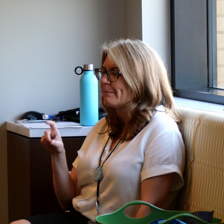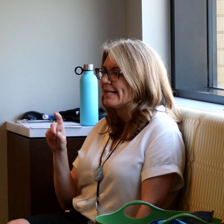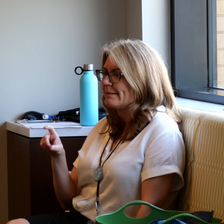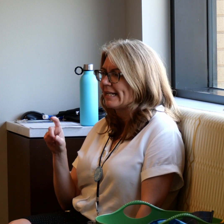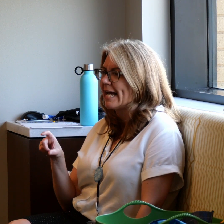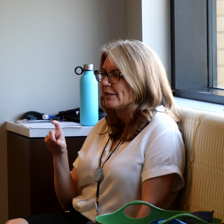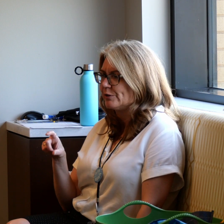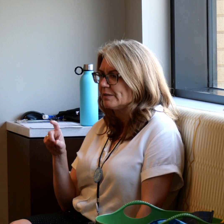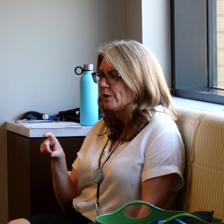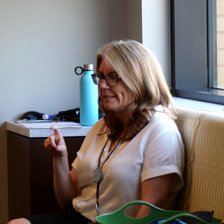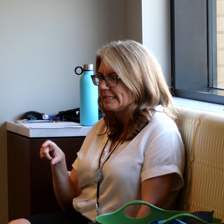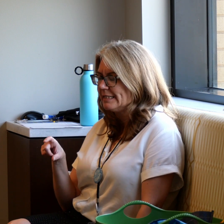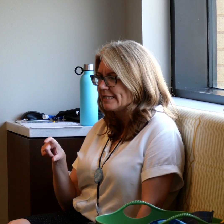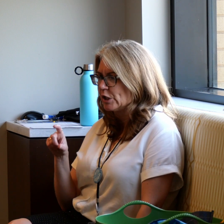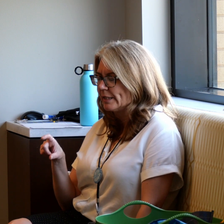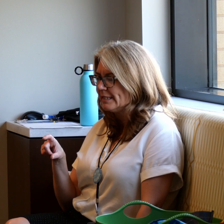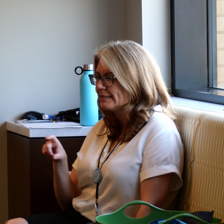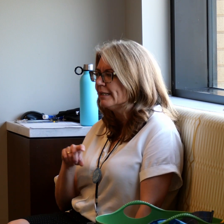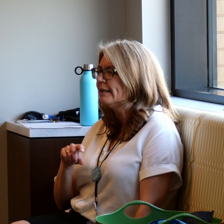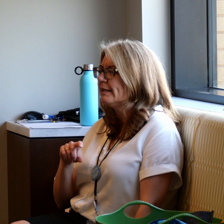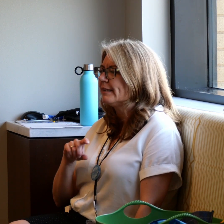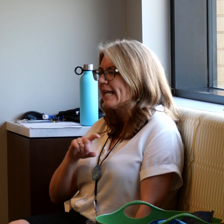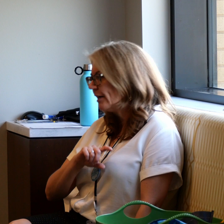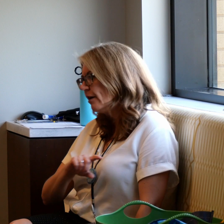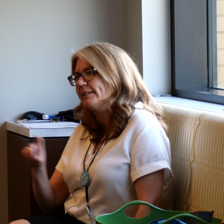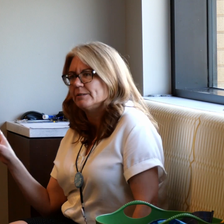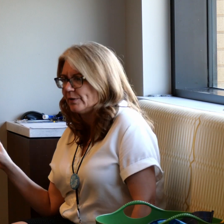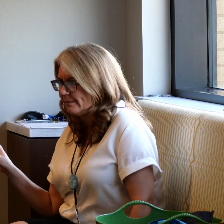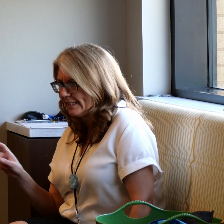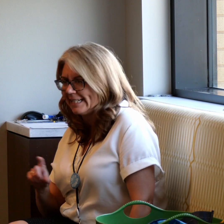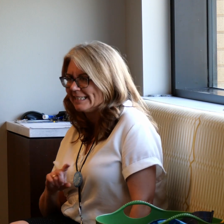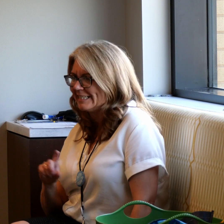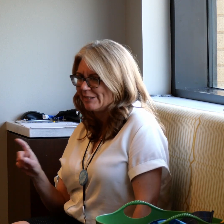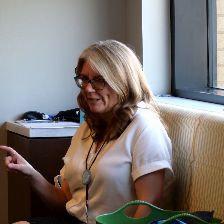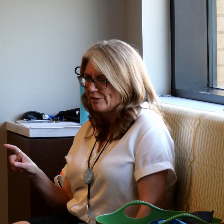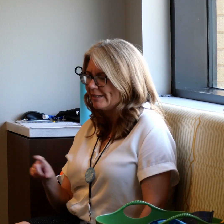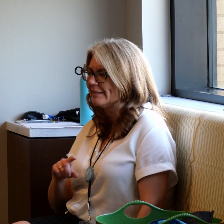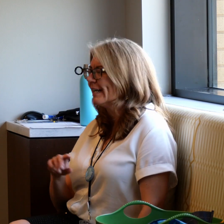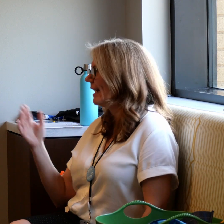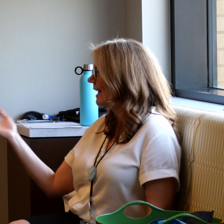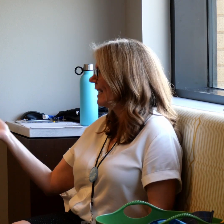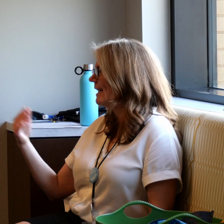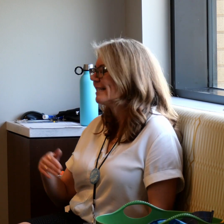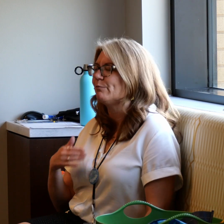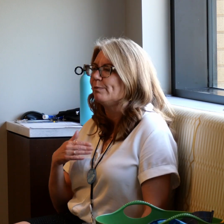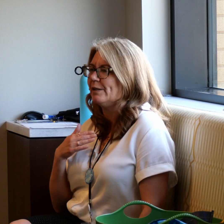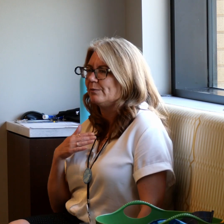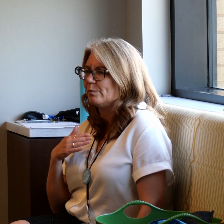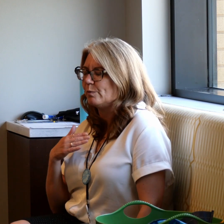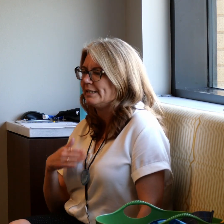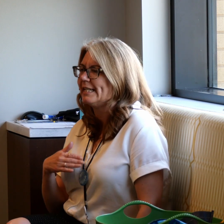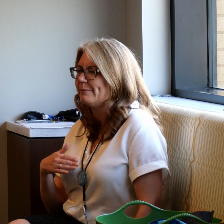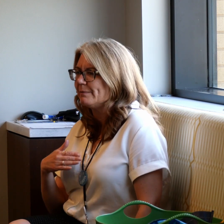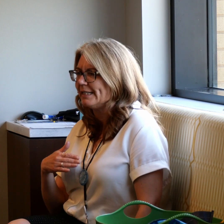impact that the pandemic had on your small business as an artist. That all is going to be in consideration. Again, like Katie said, we